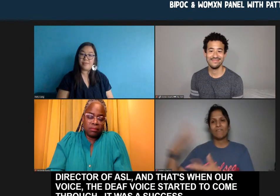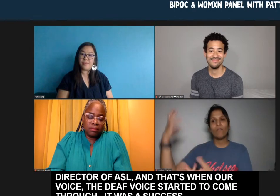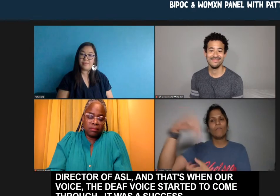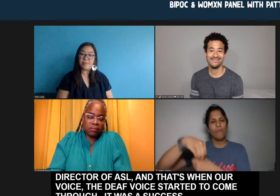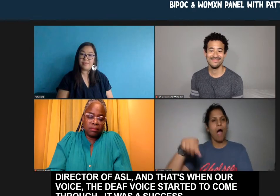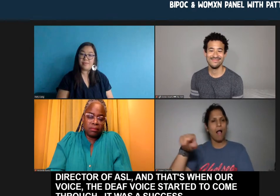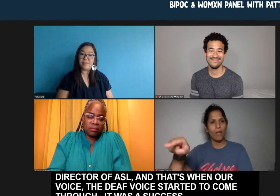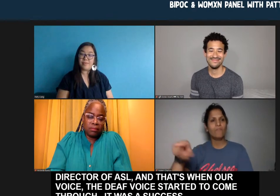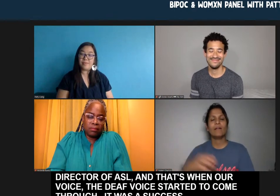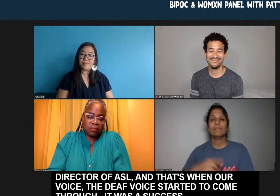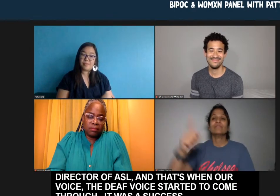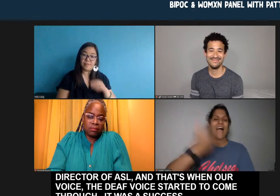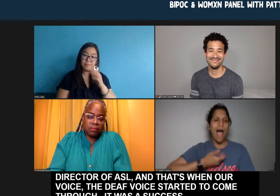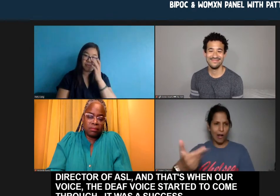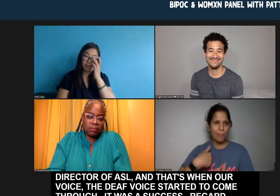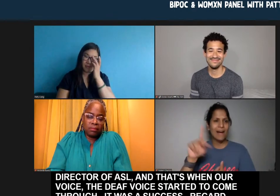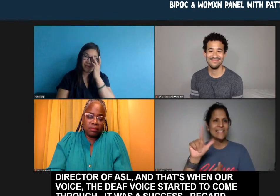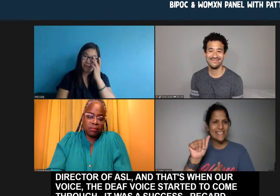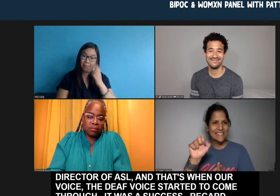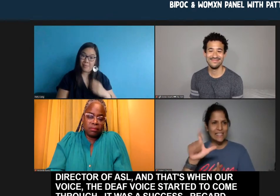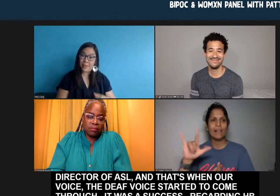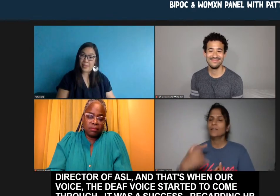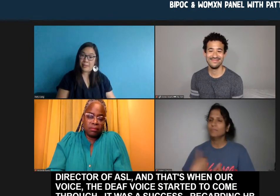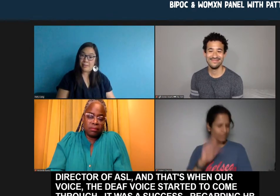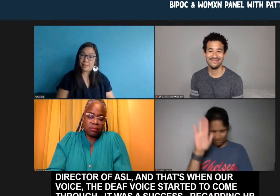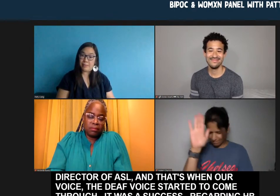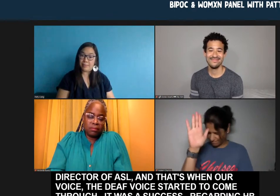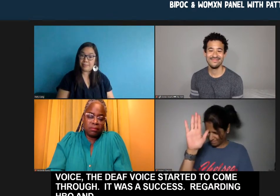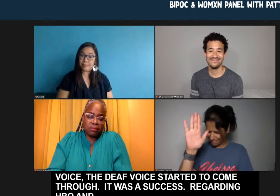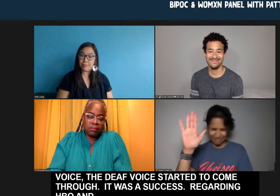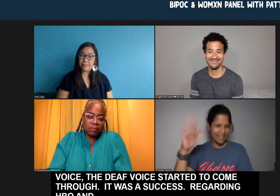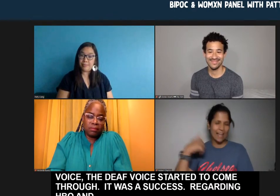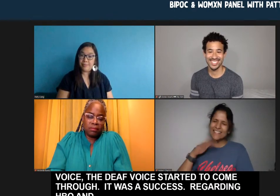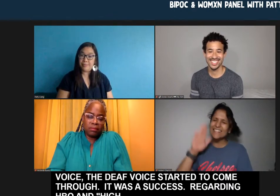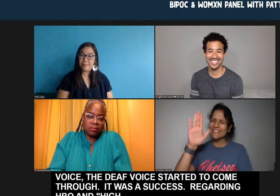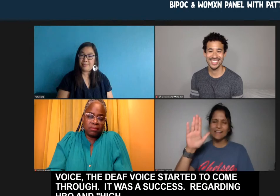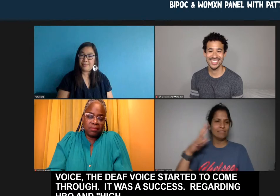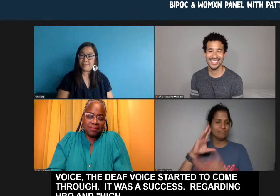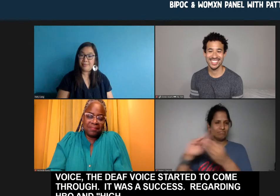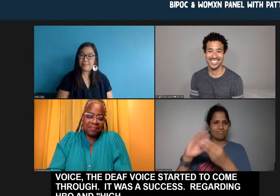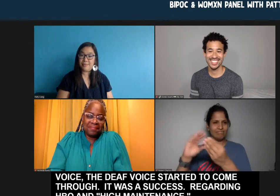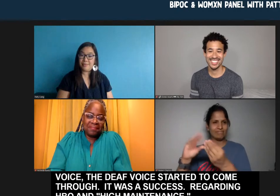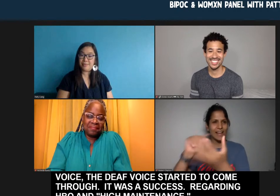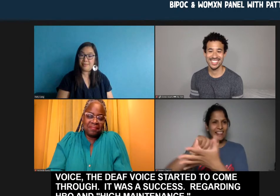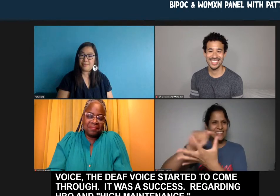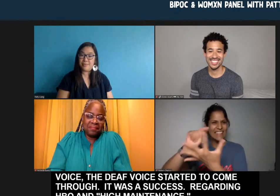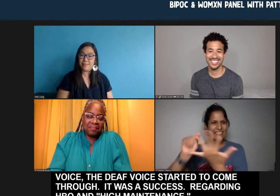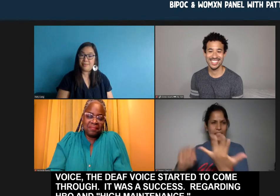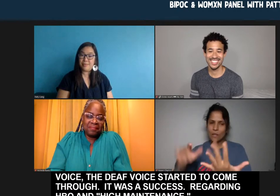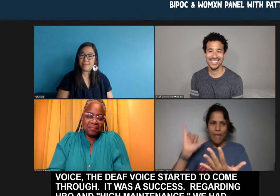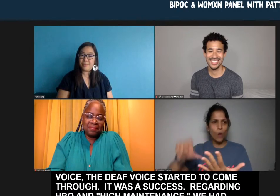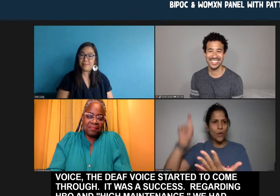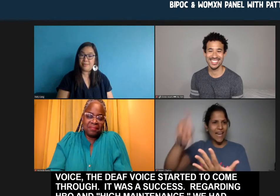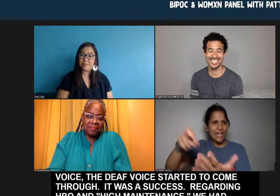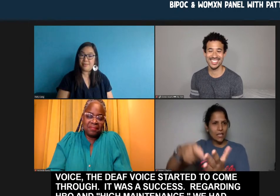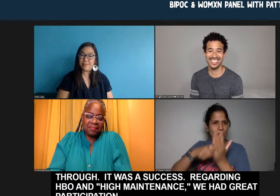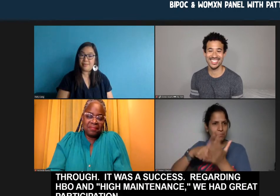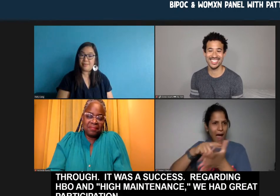Regarding HBO and High Maintenance, we had some really great participation. And I was the Dazzle for that.